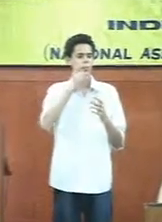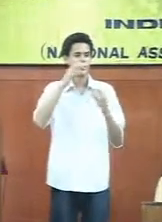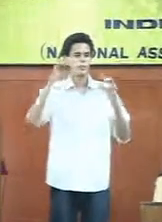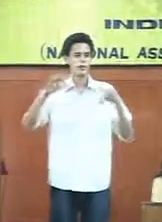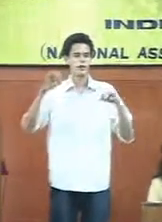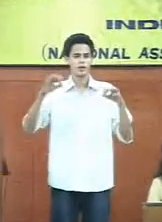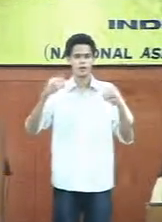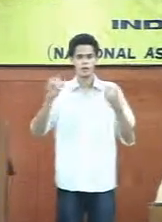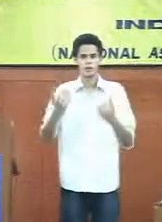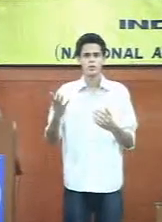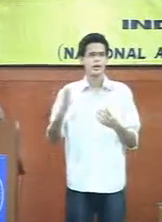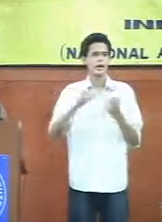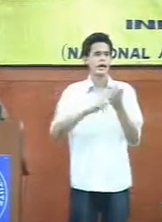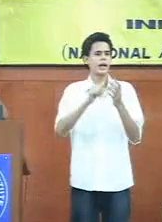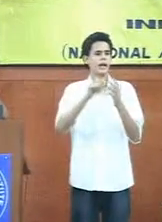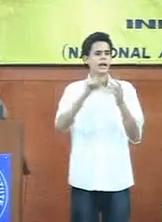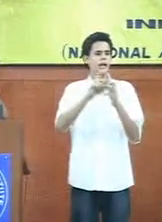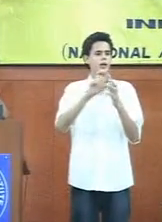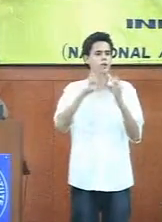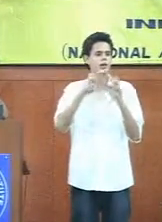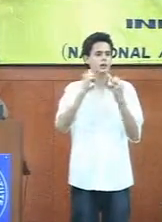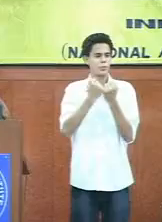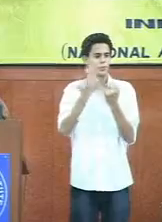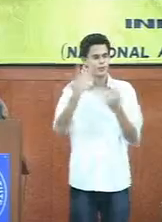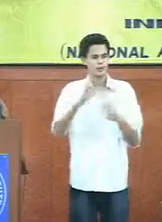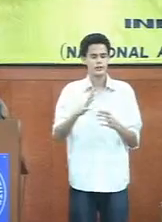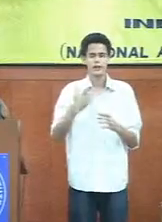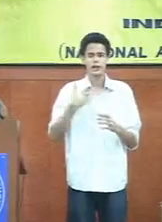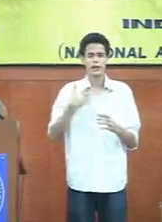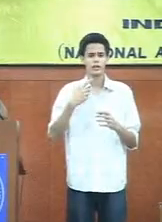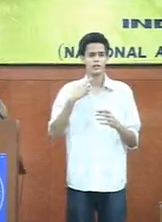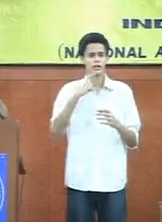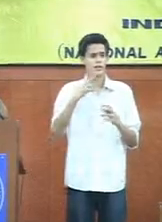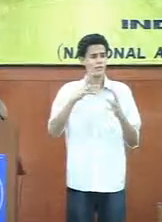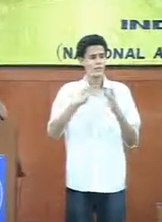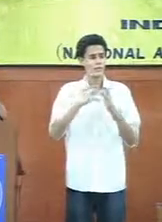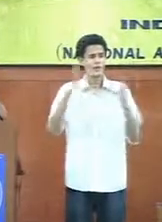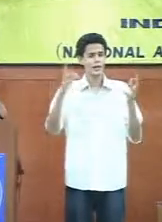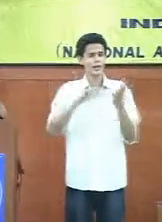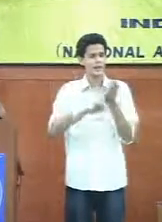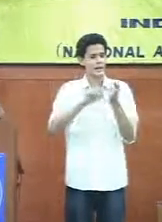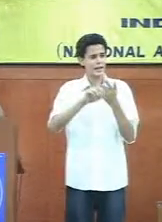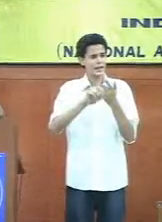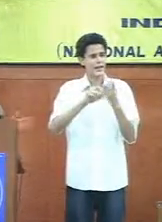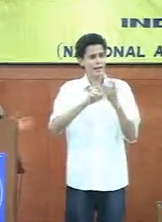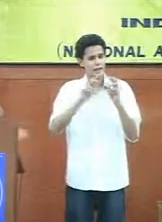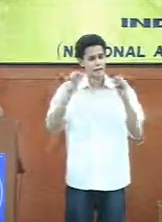women in an NAD workshop, I realized that there was a great need